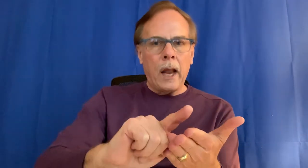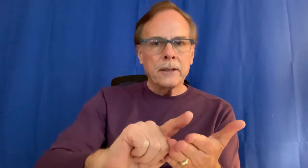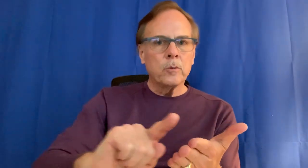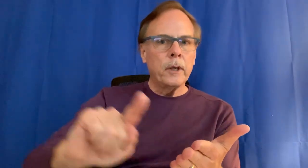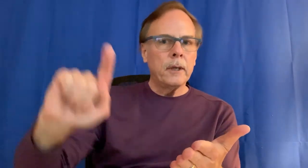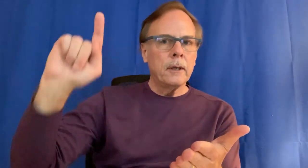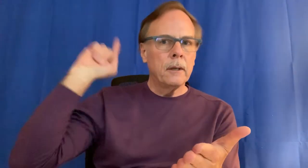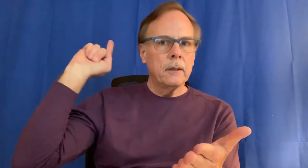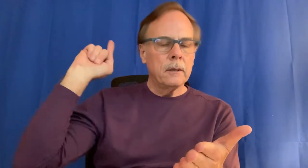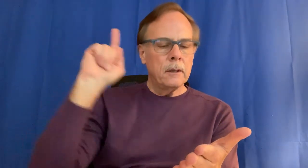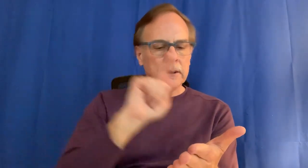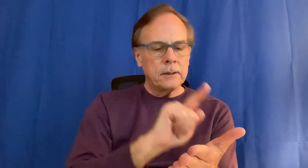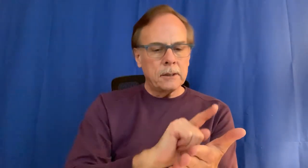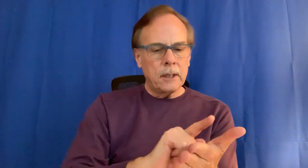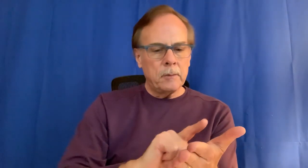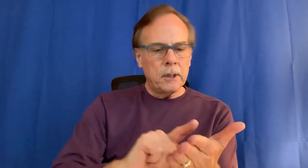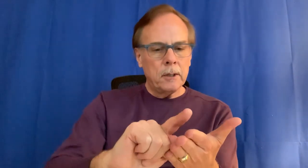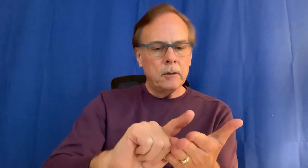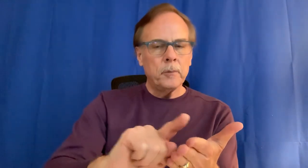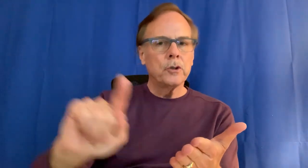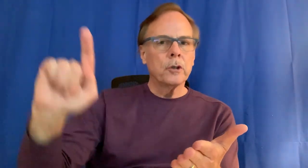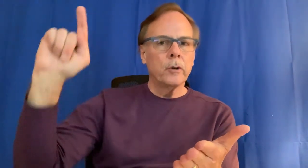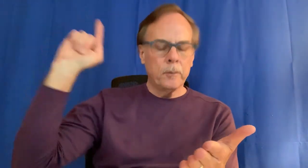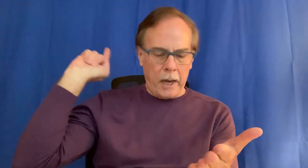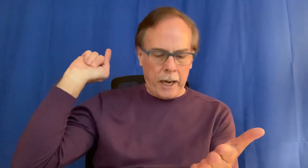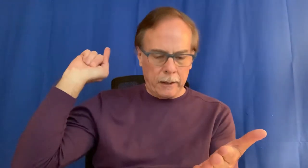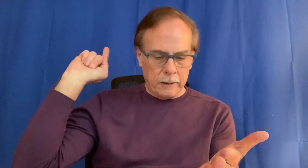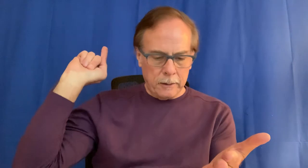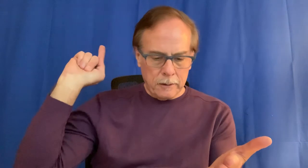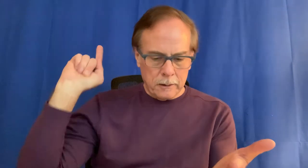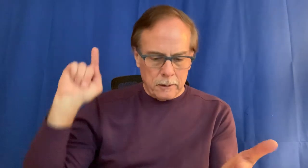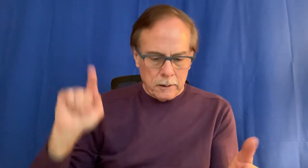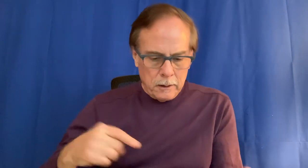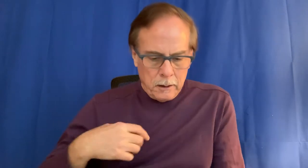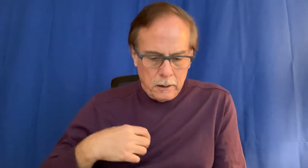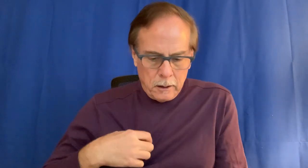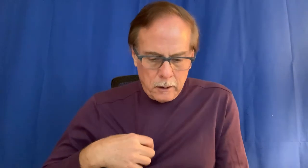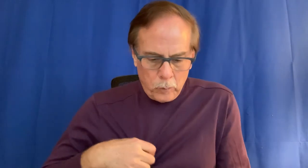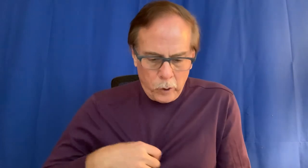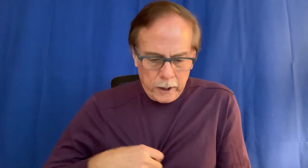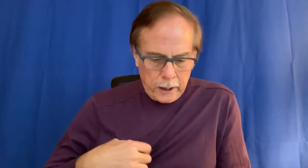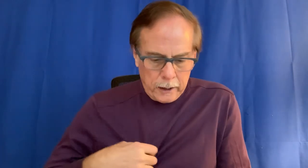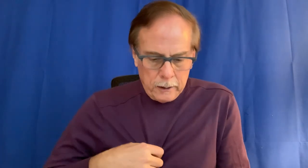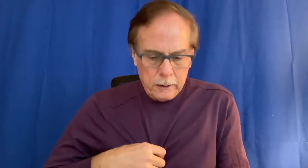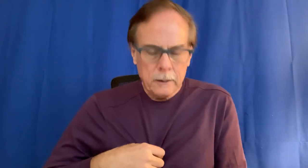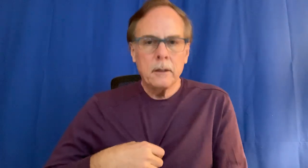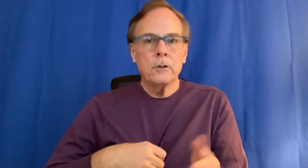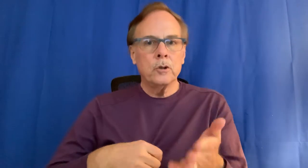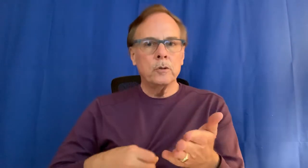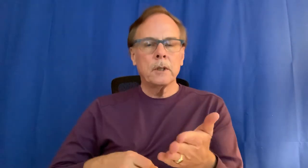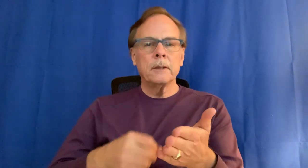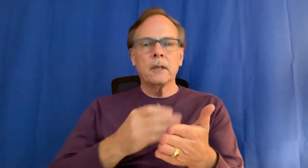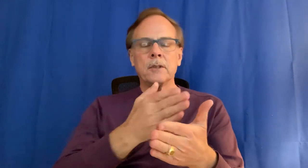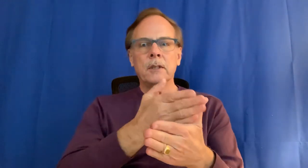Last week, same deal, but you're going back. Weekend, two signs I've seen for